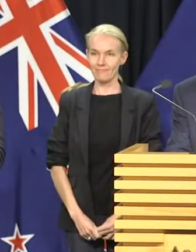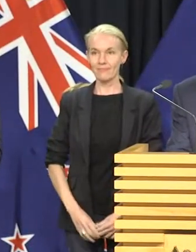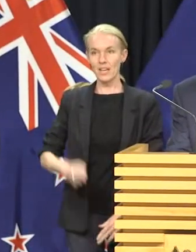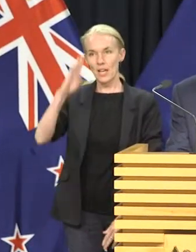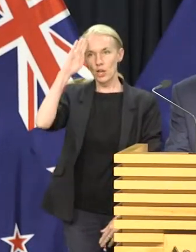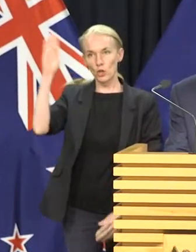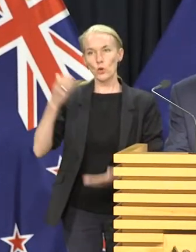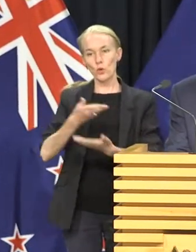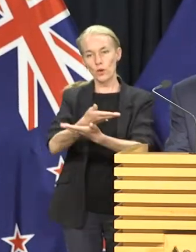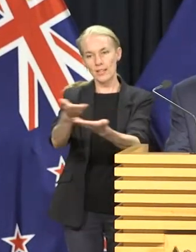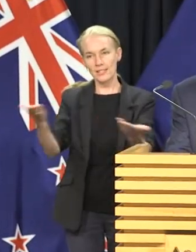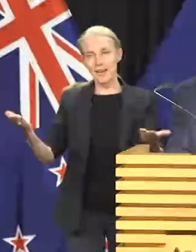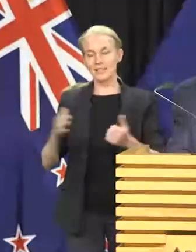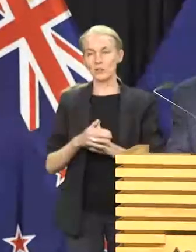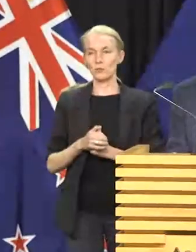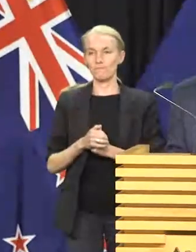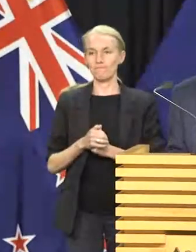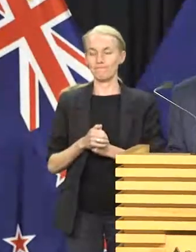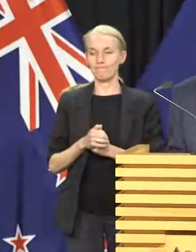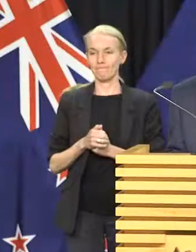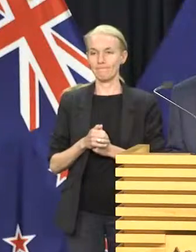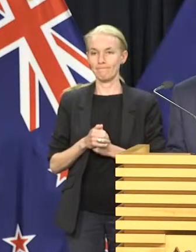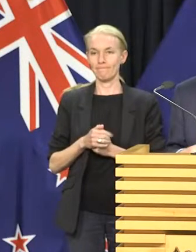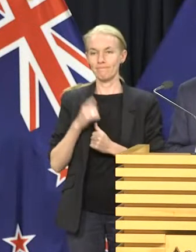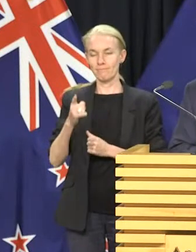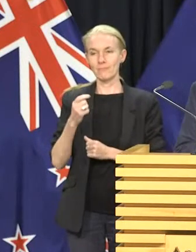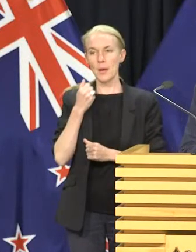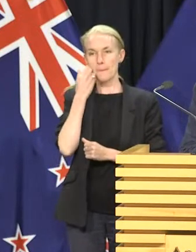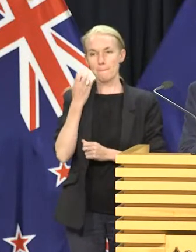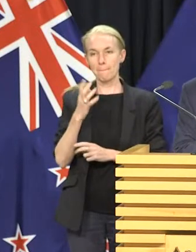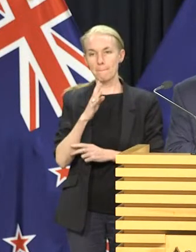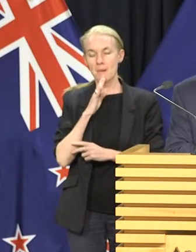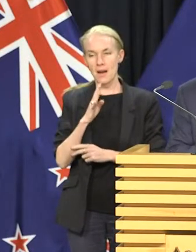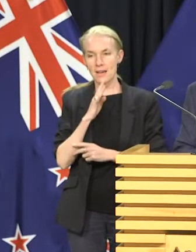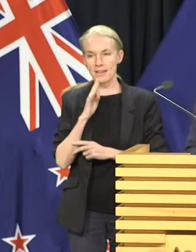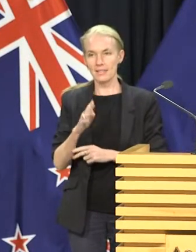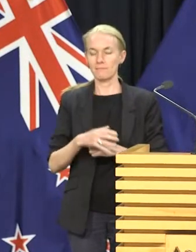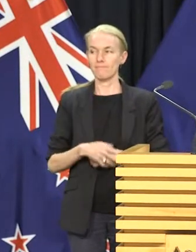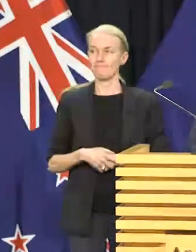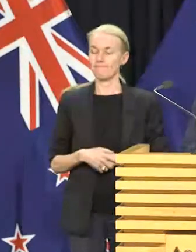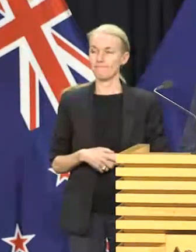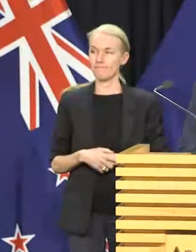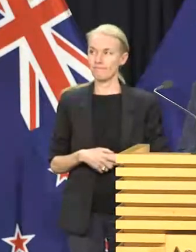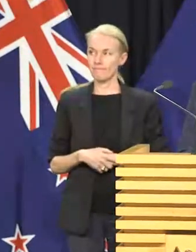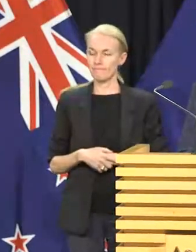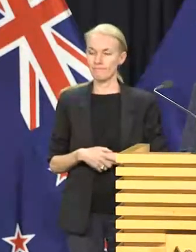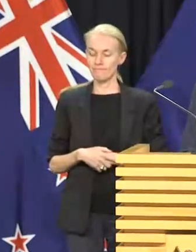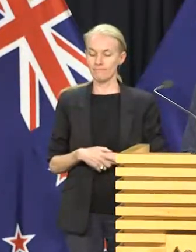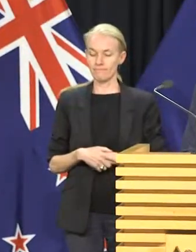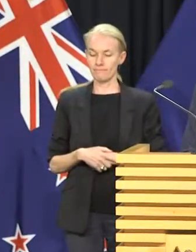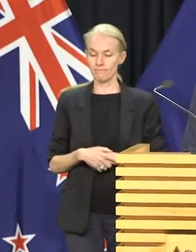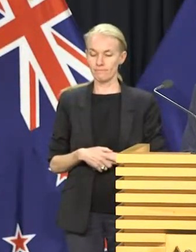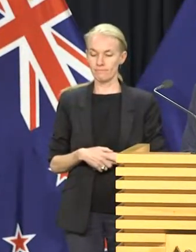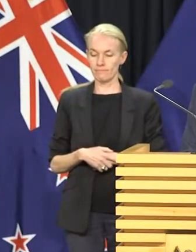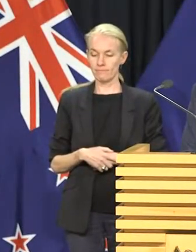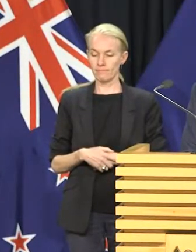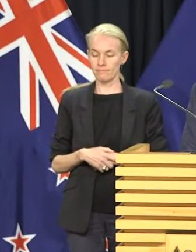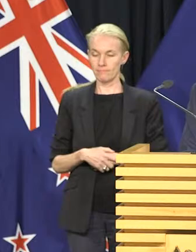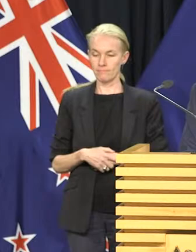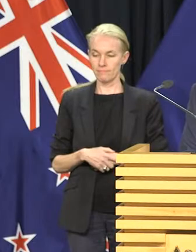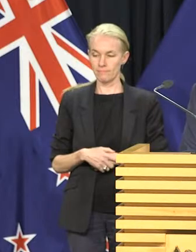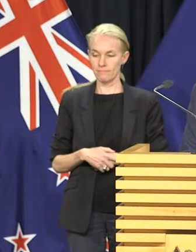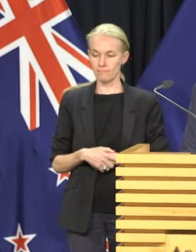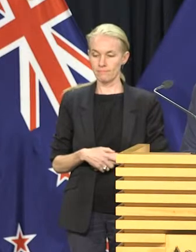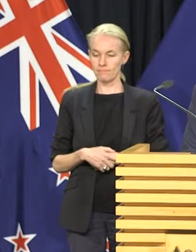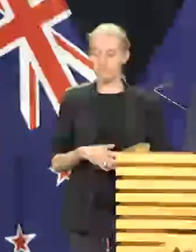Kia ora tātou katoa, tuatahi māku ka tīmata ake me ngā whakaaro nui ki tōku huamahi, ki te honore a Kiritapu